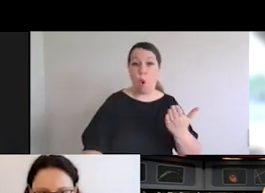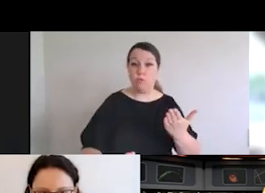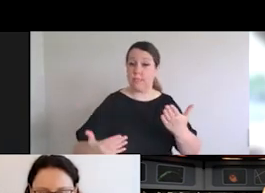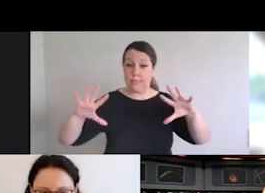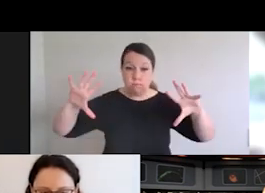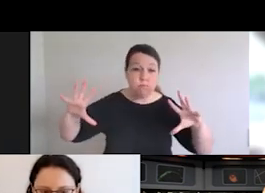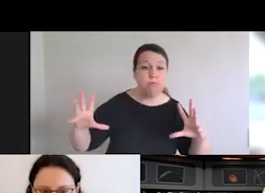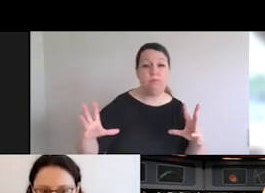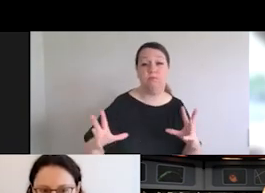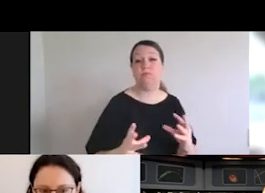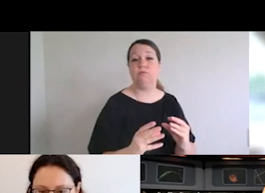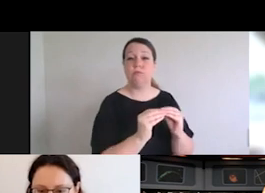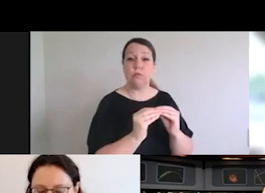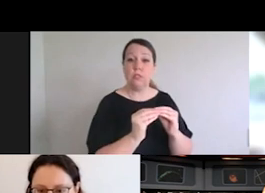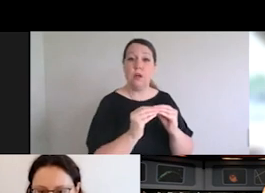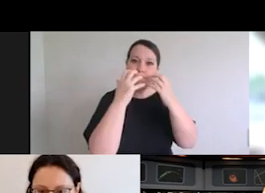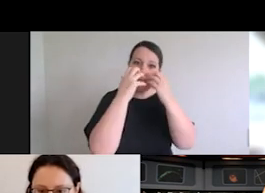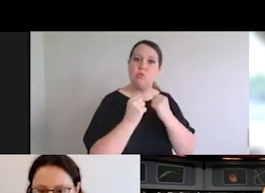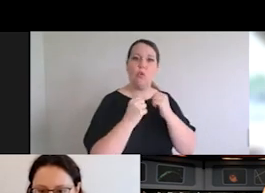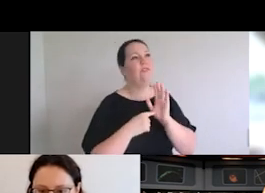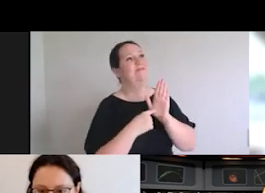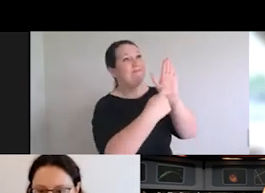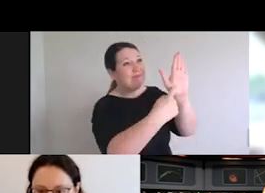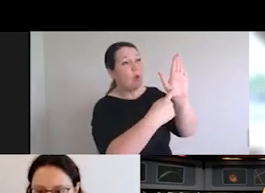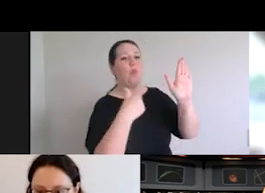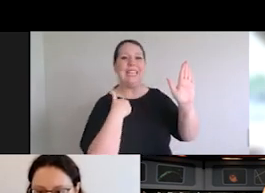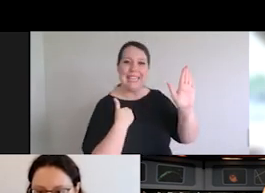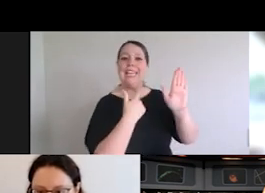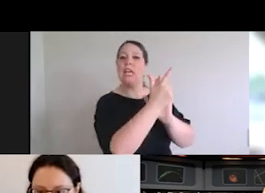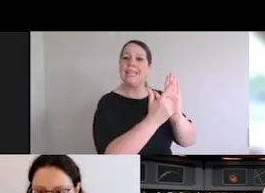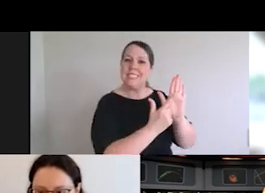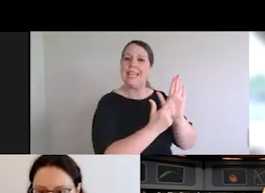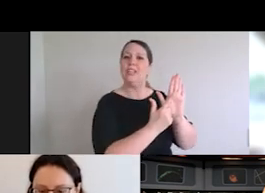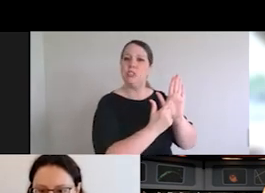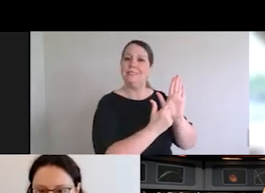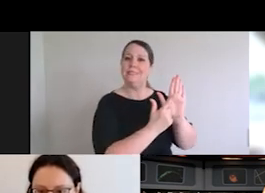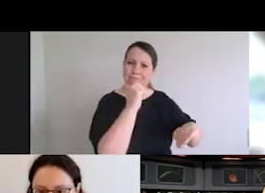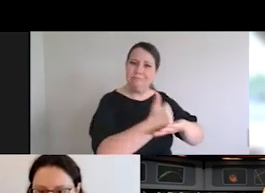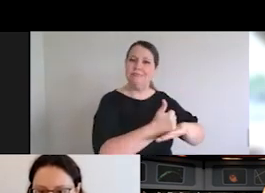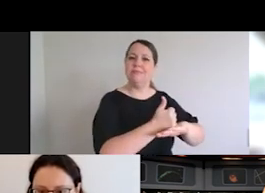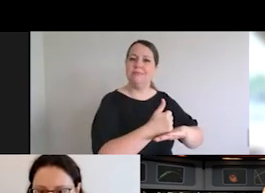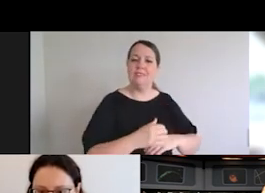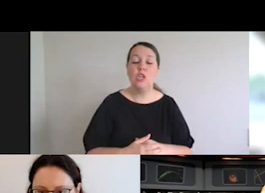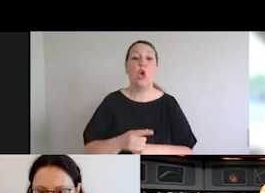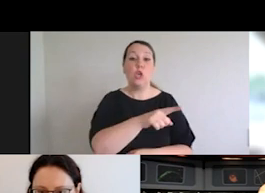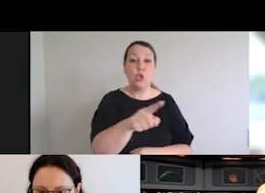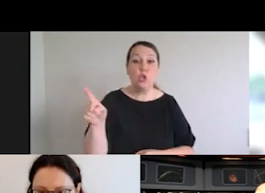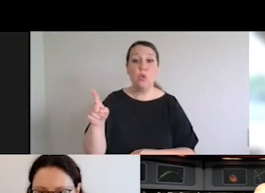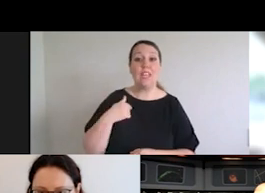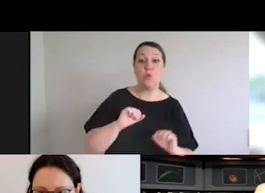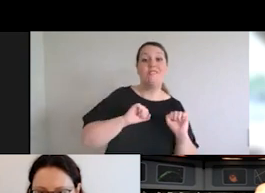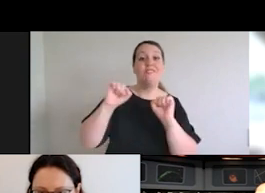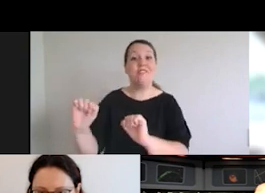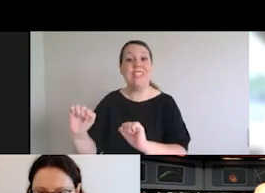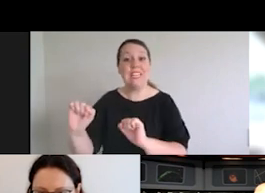one of you to go to your member of parliament or to contact one